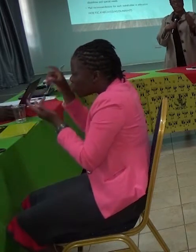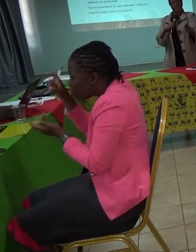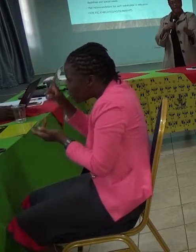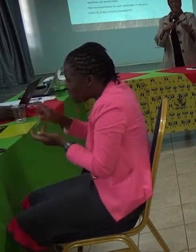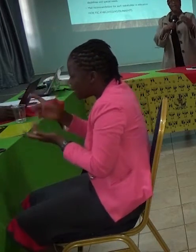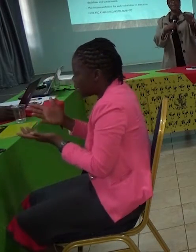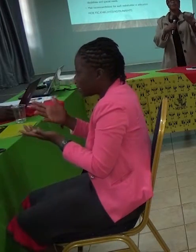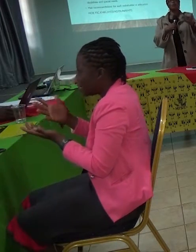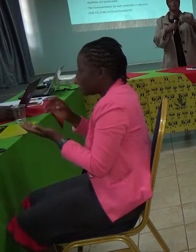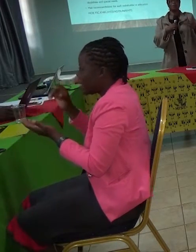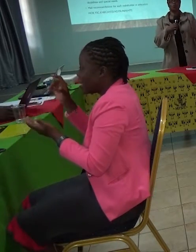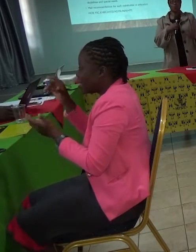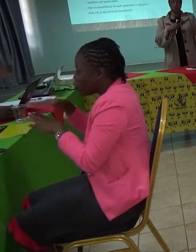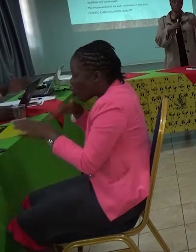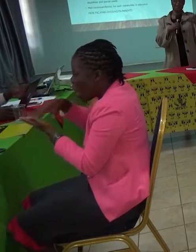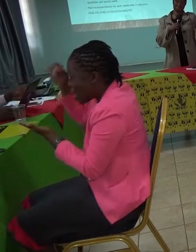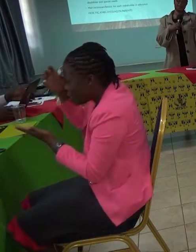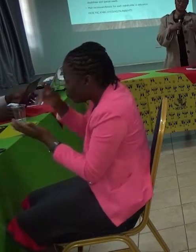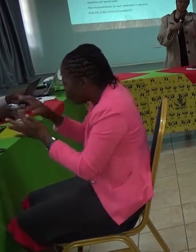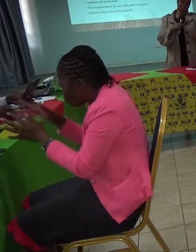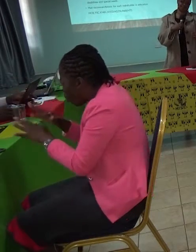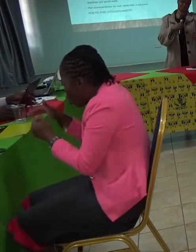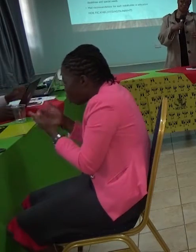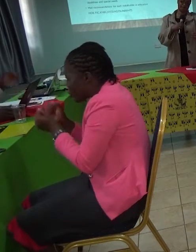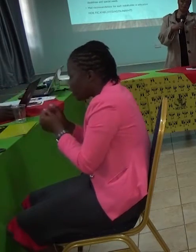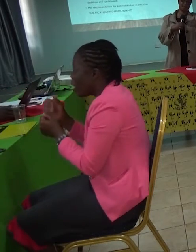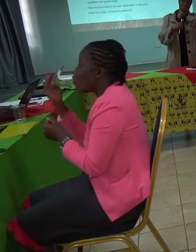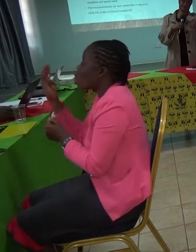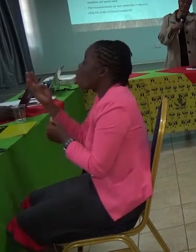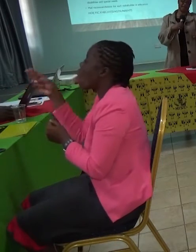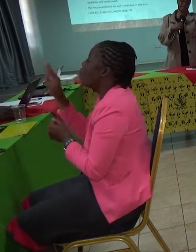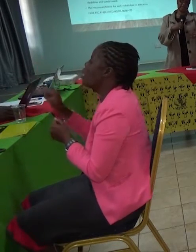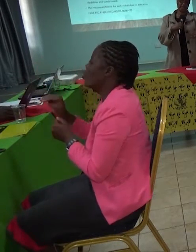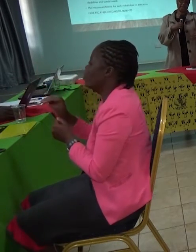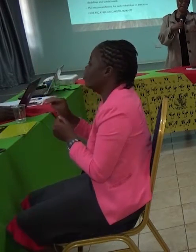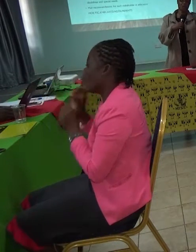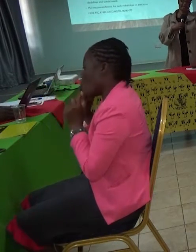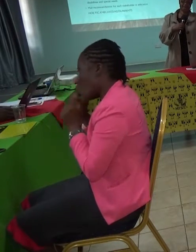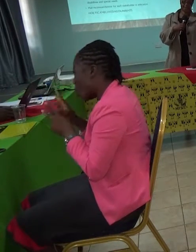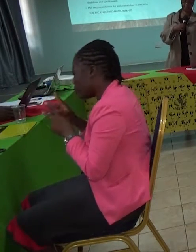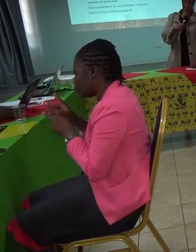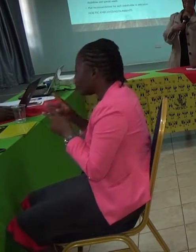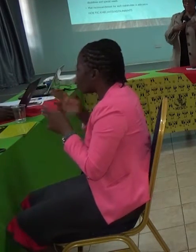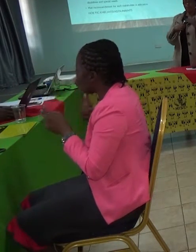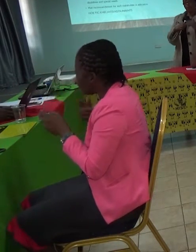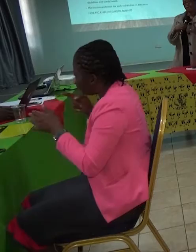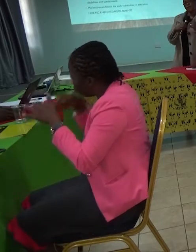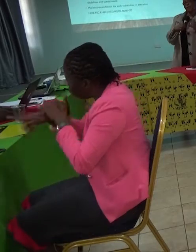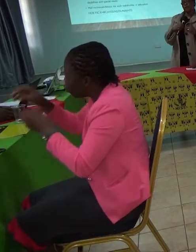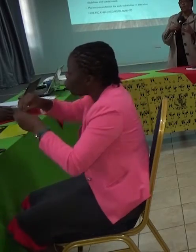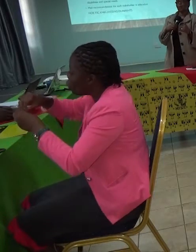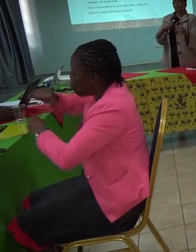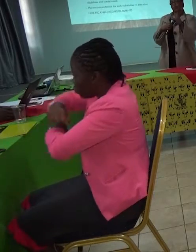how ready are the rest of our schools to take in these children? How ready are they? And I will say the practice of